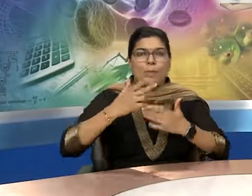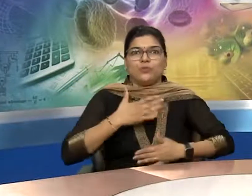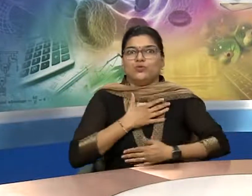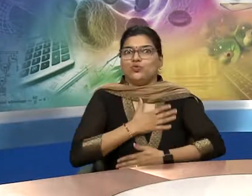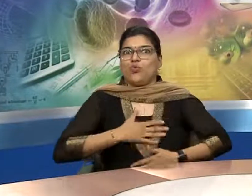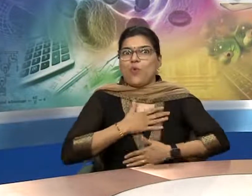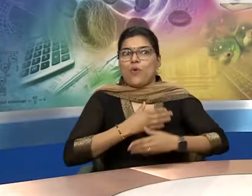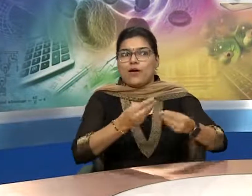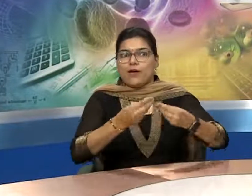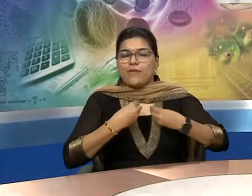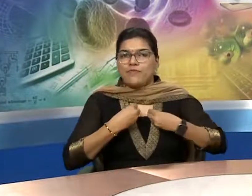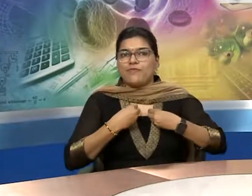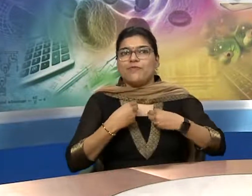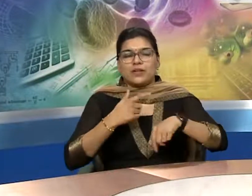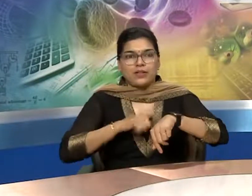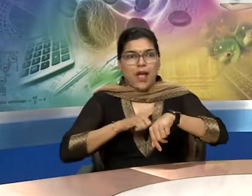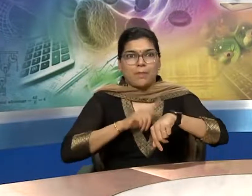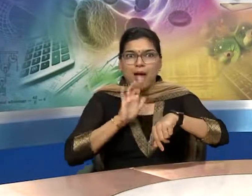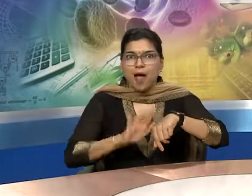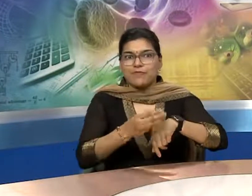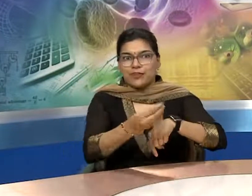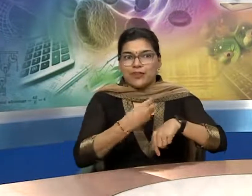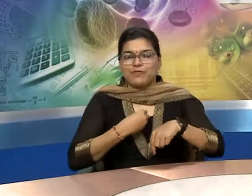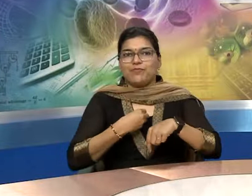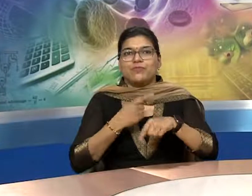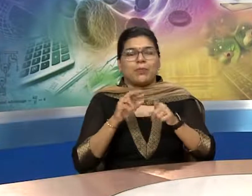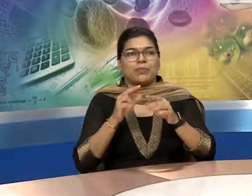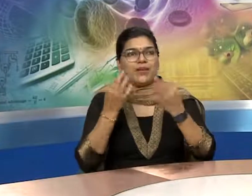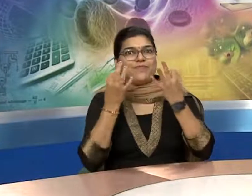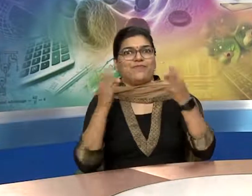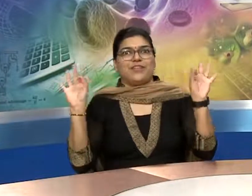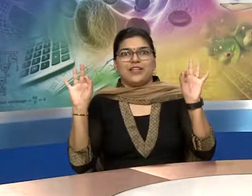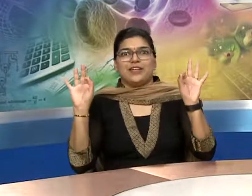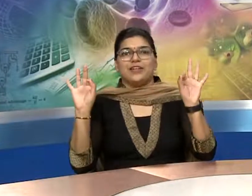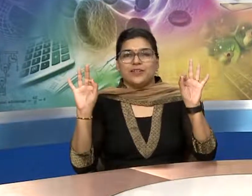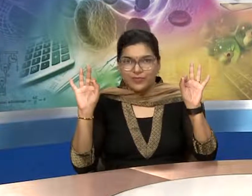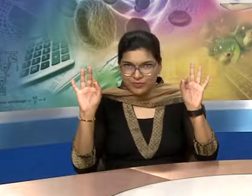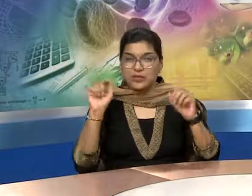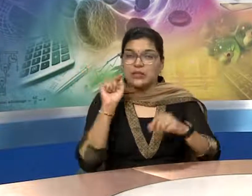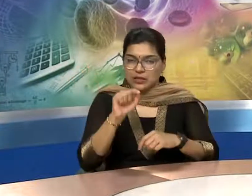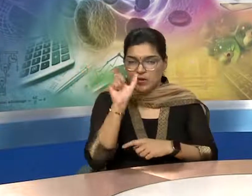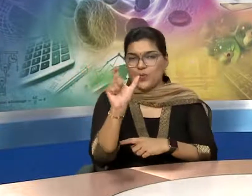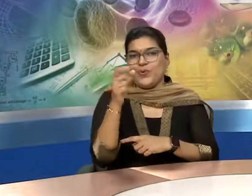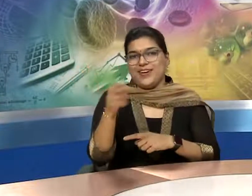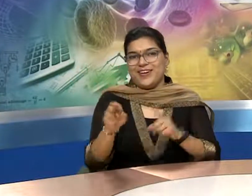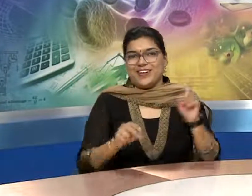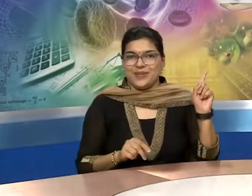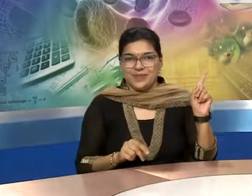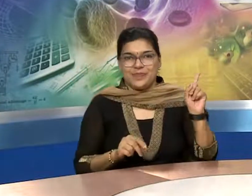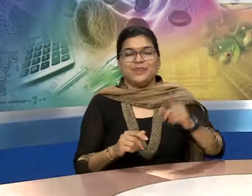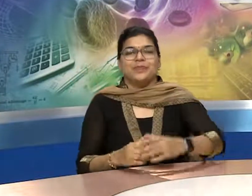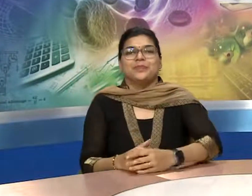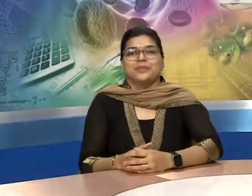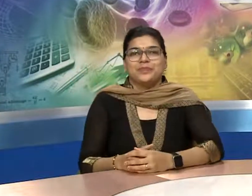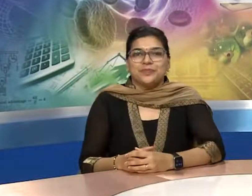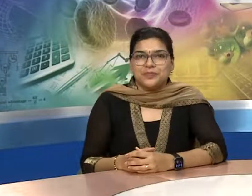we watch movies. We do all these things for our enjoyment, for our own refreshment. So this word